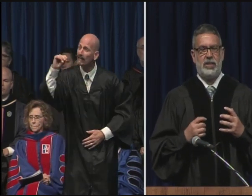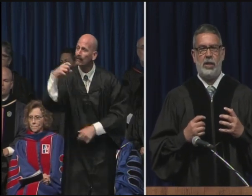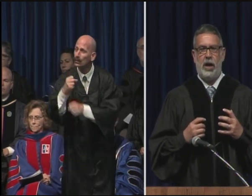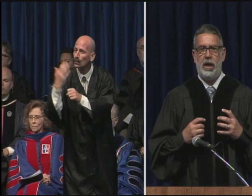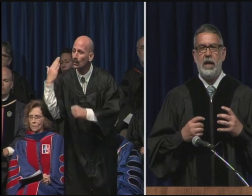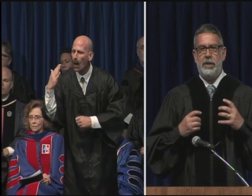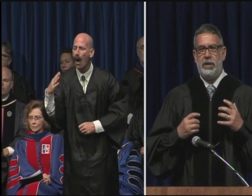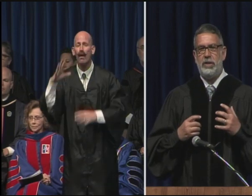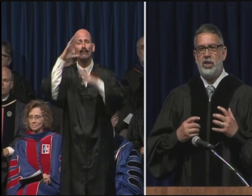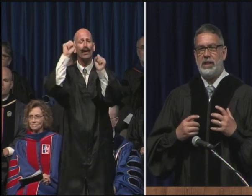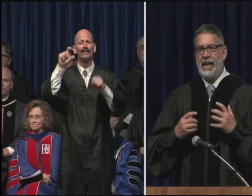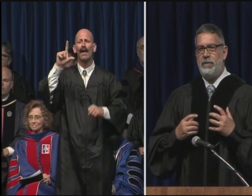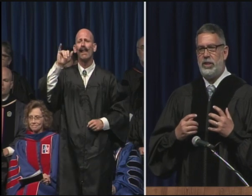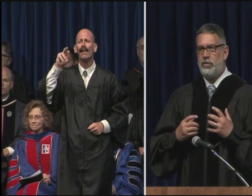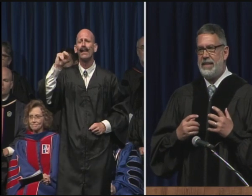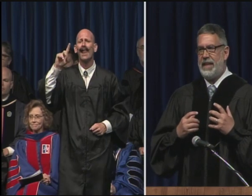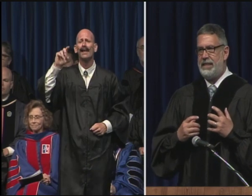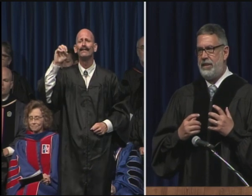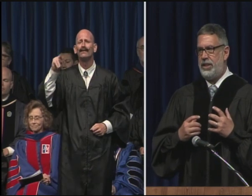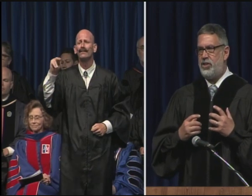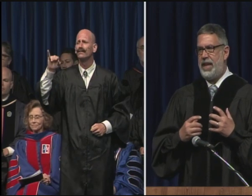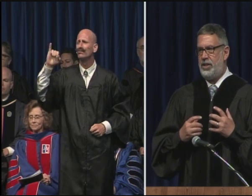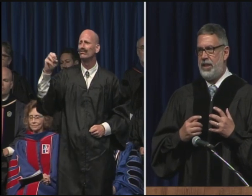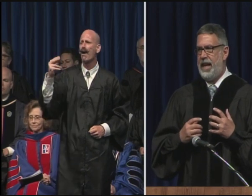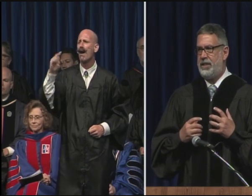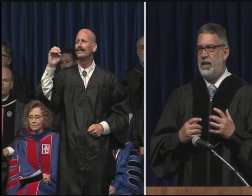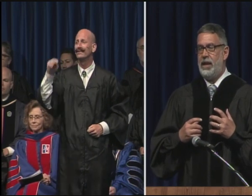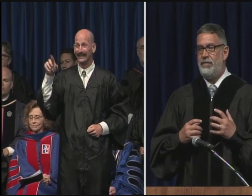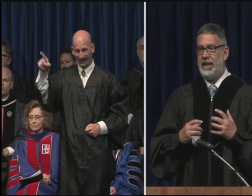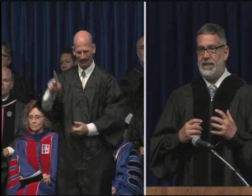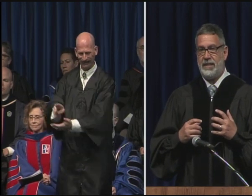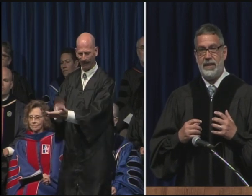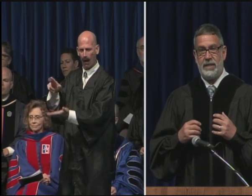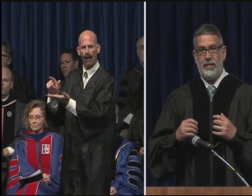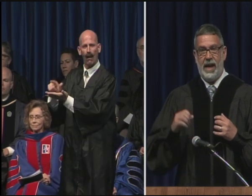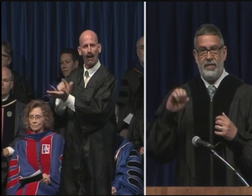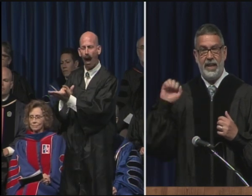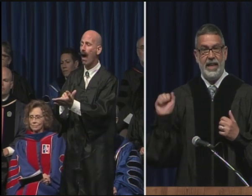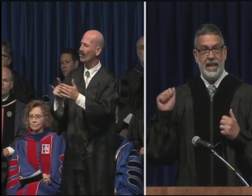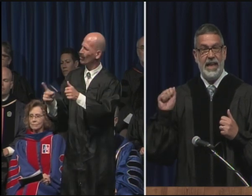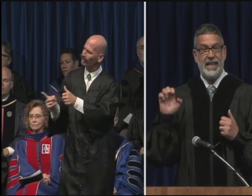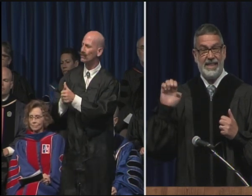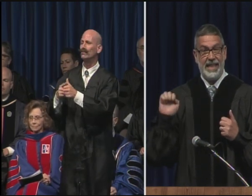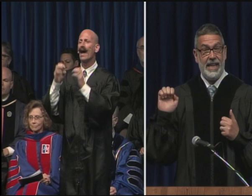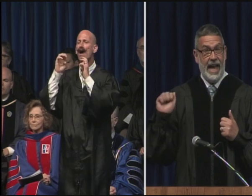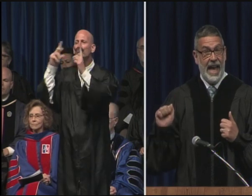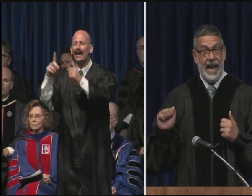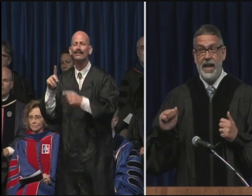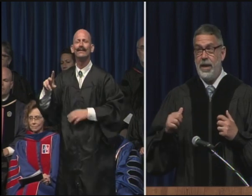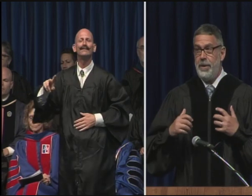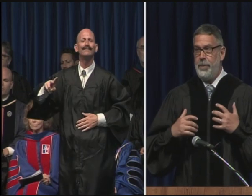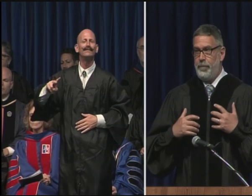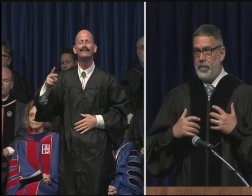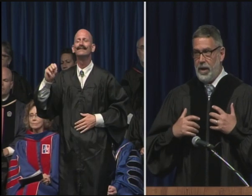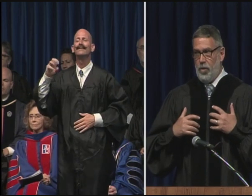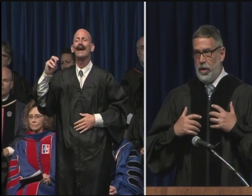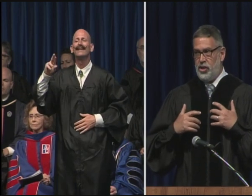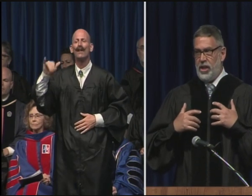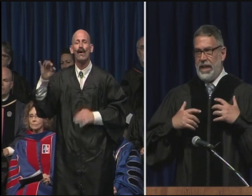law the original Elementary and Secondary Education Act of 1965, ESEA, which